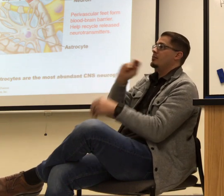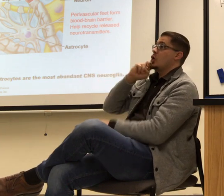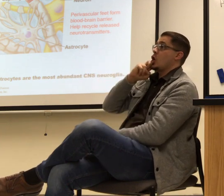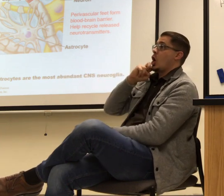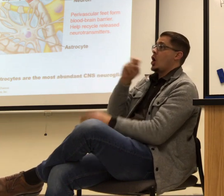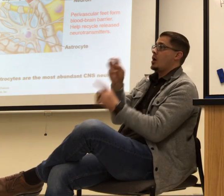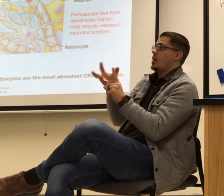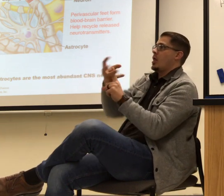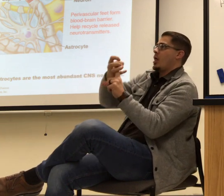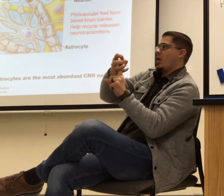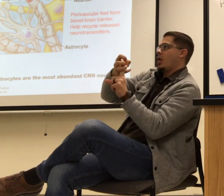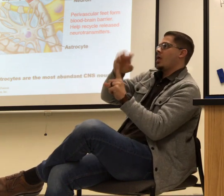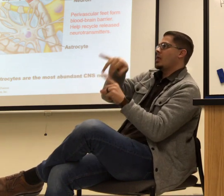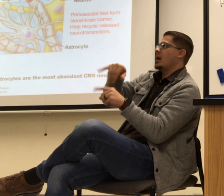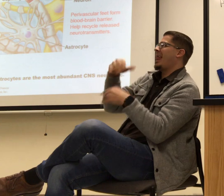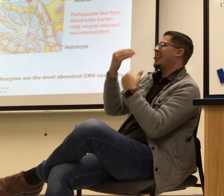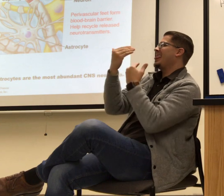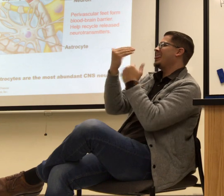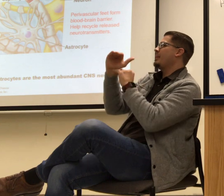creating a